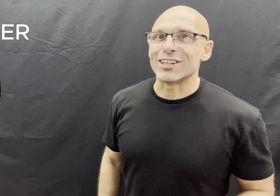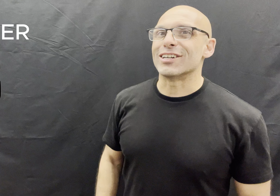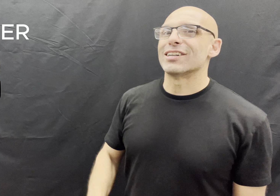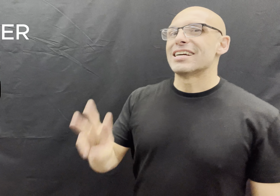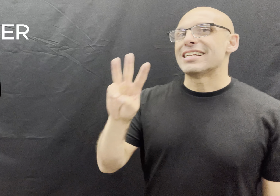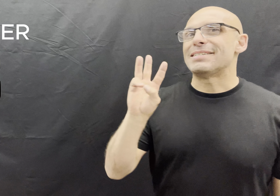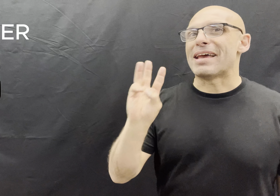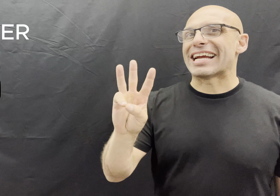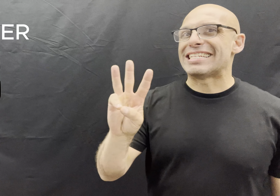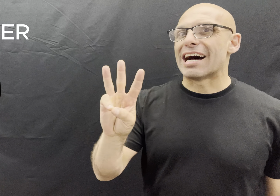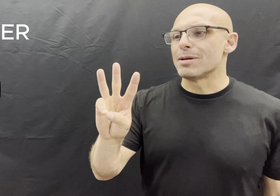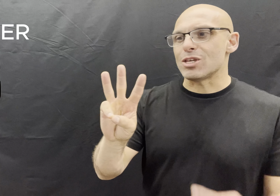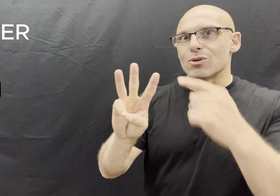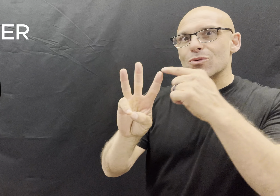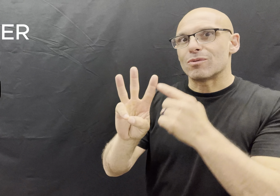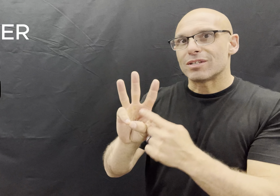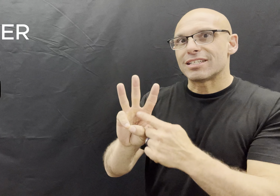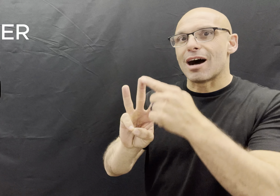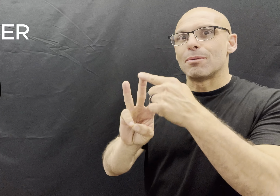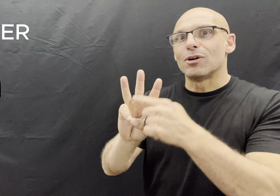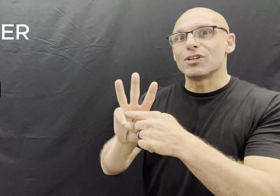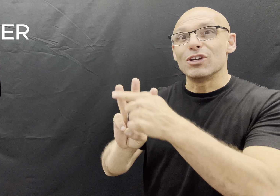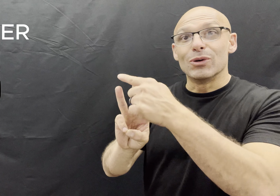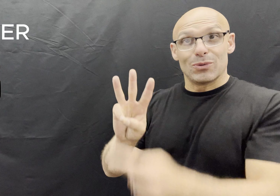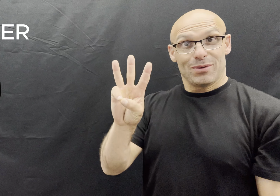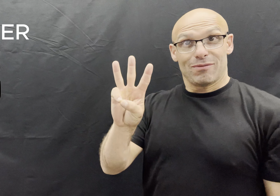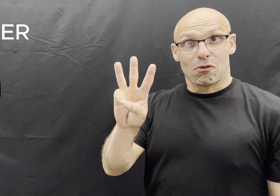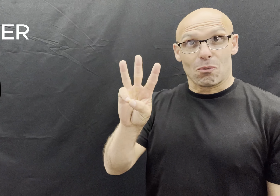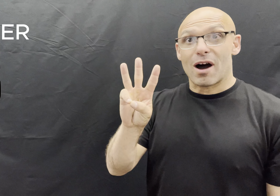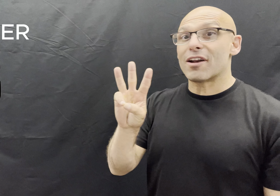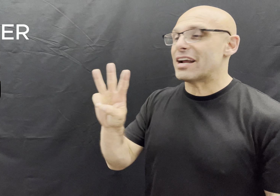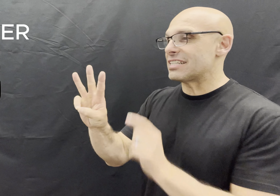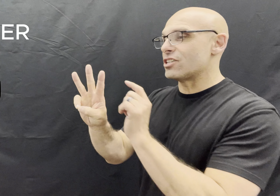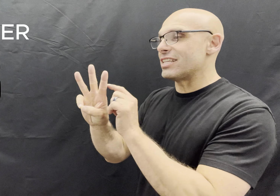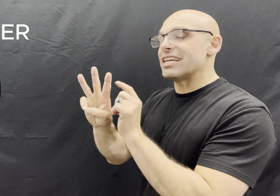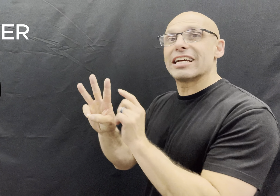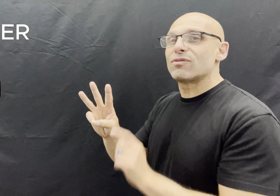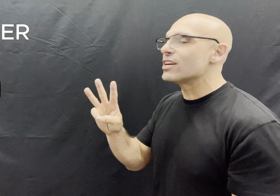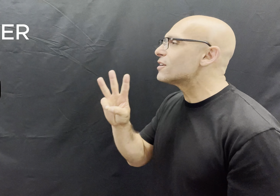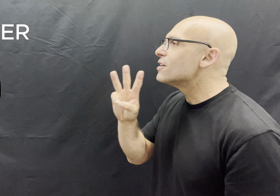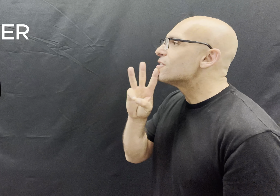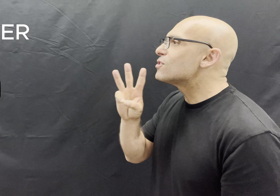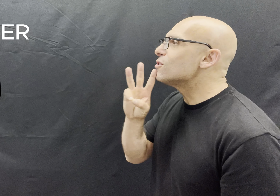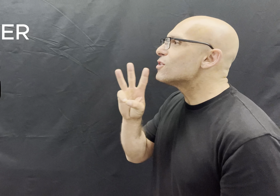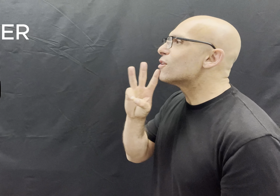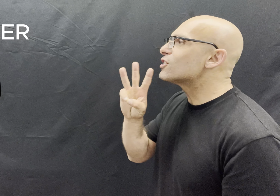Water. Make a W. W for water and touch the index finger to your